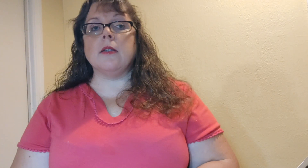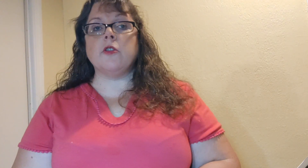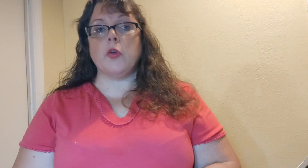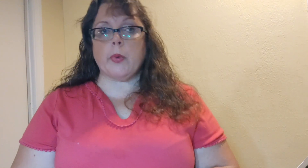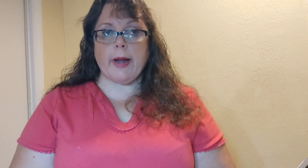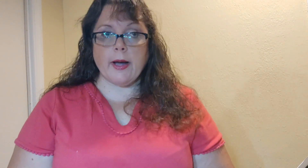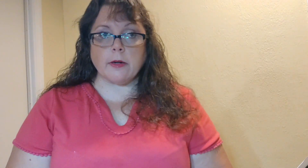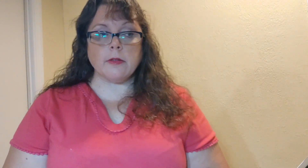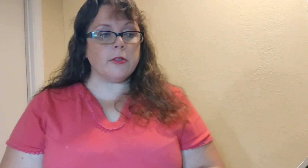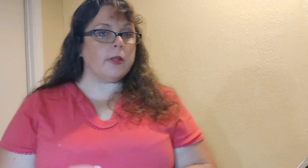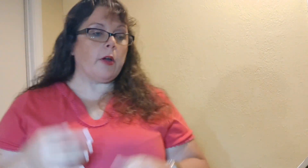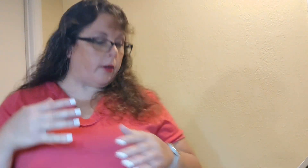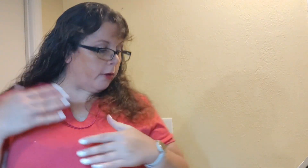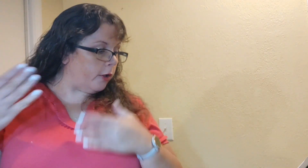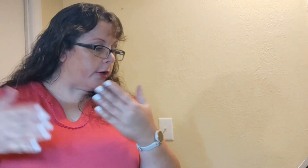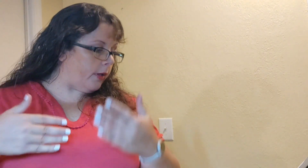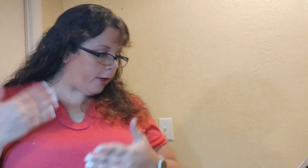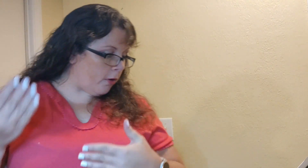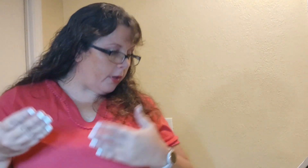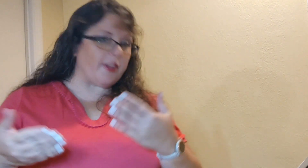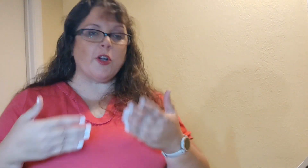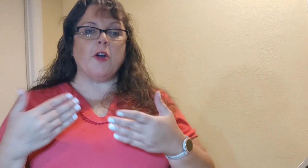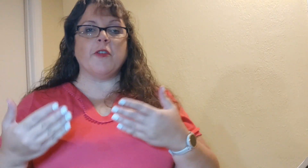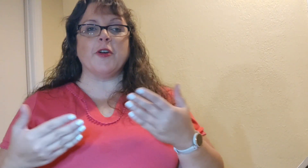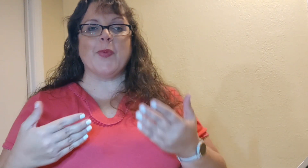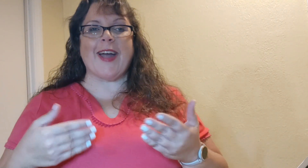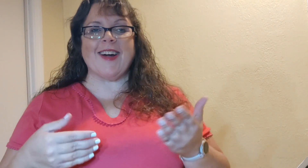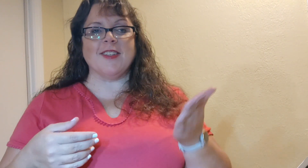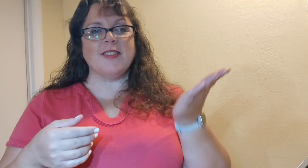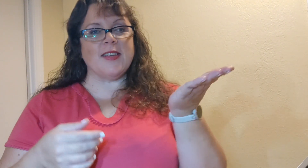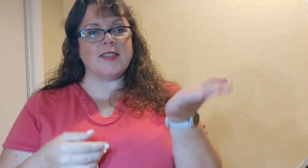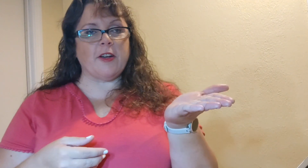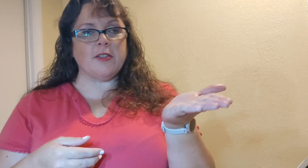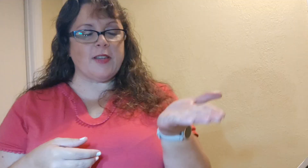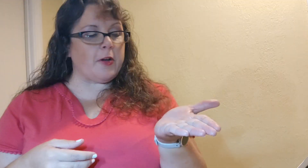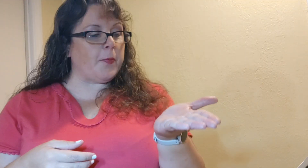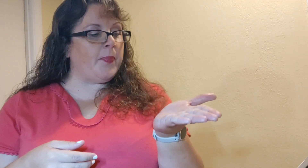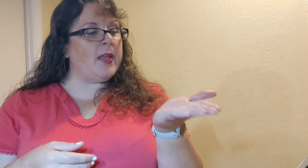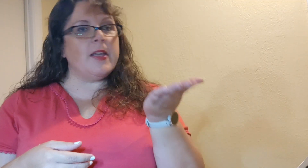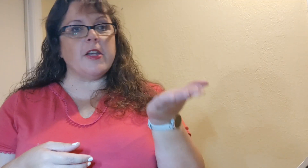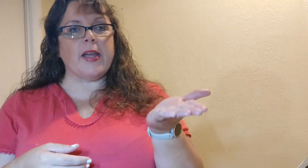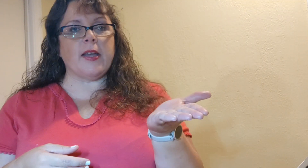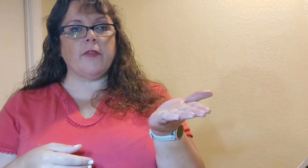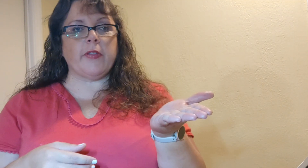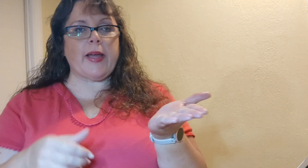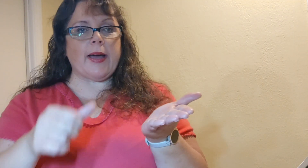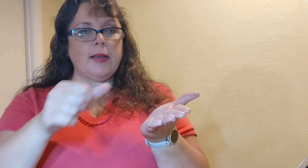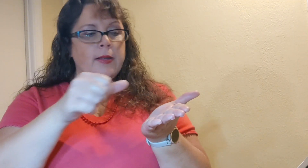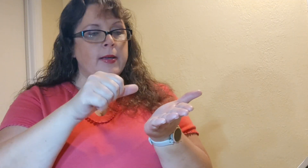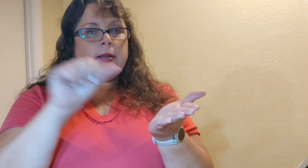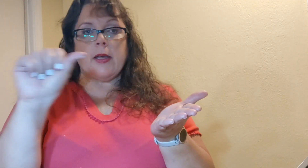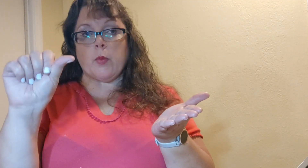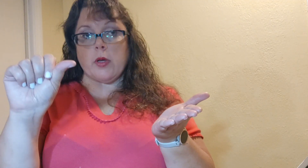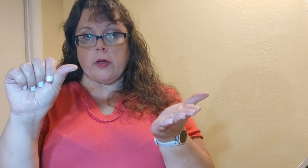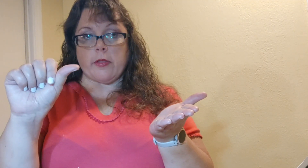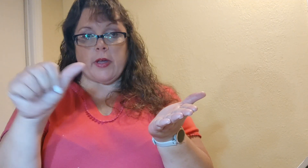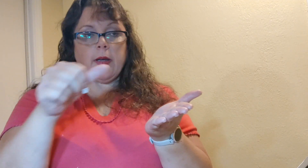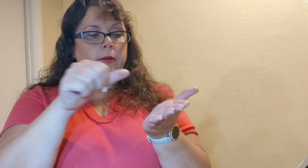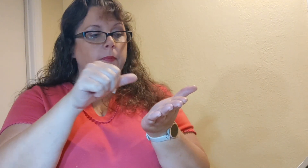And to browse, or look over, browse, is also your hand flat, and with your